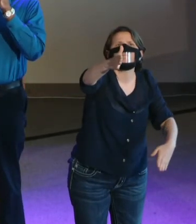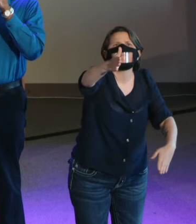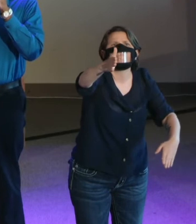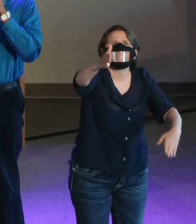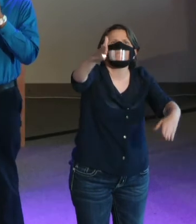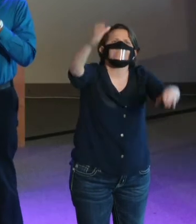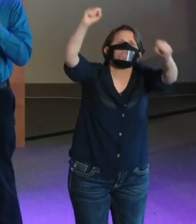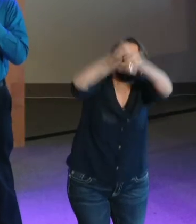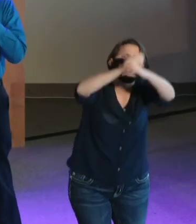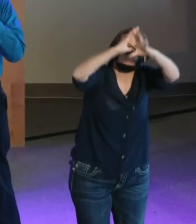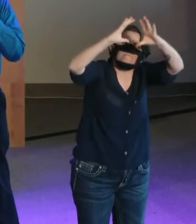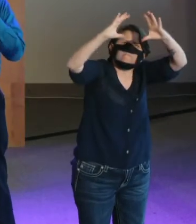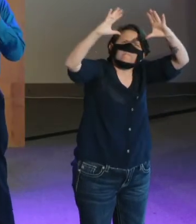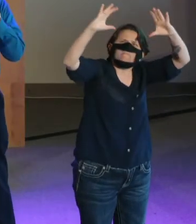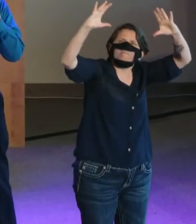the